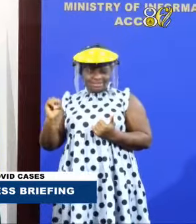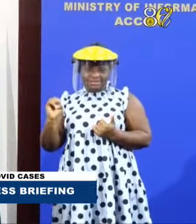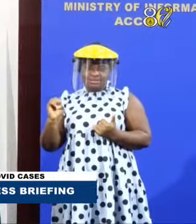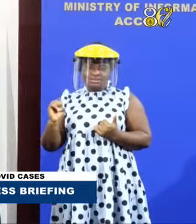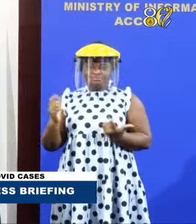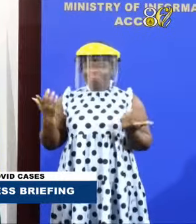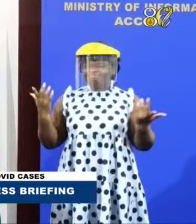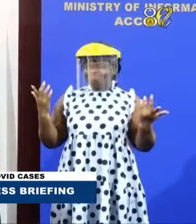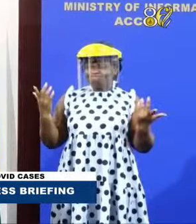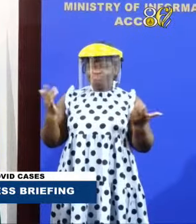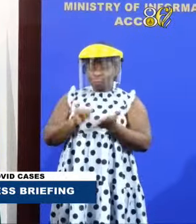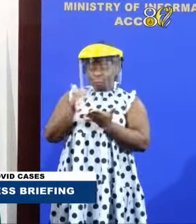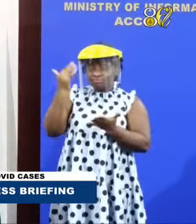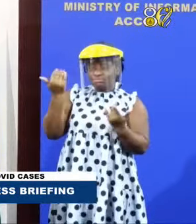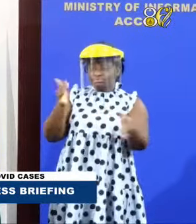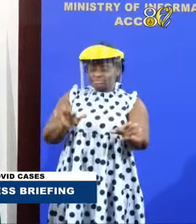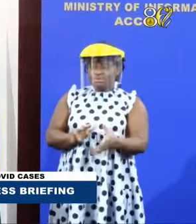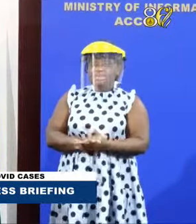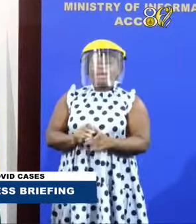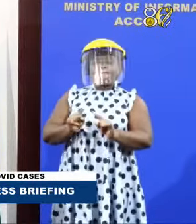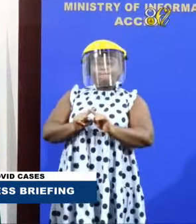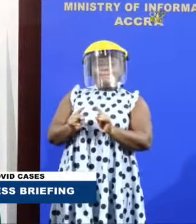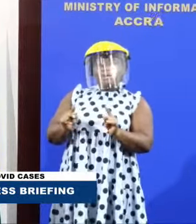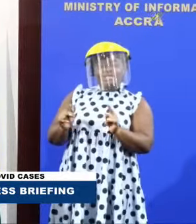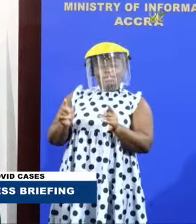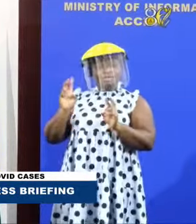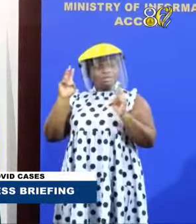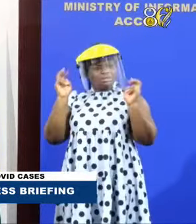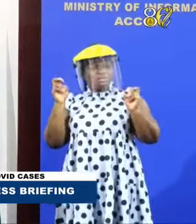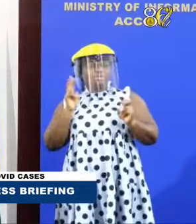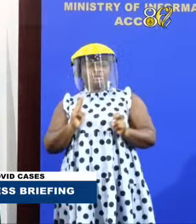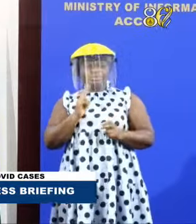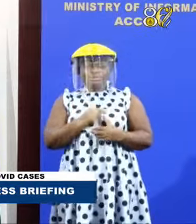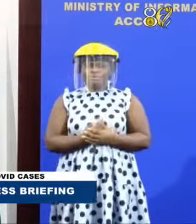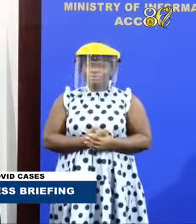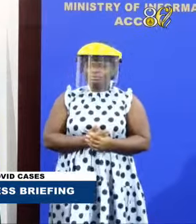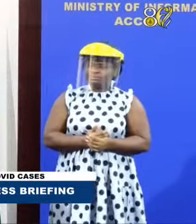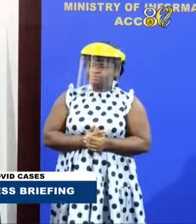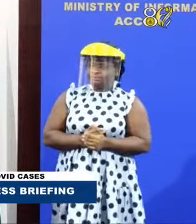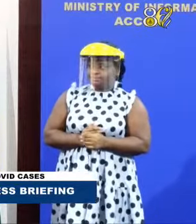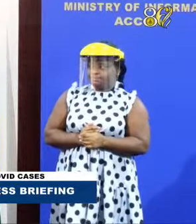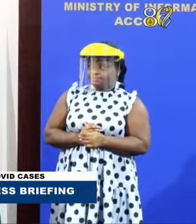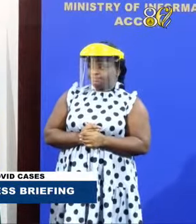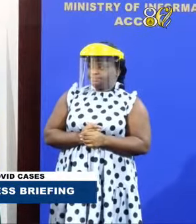students. On the issue of the hotels,